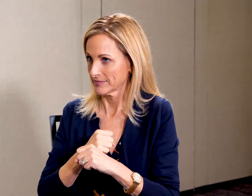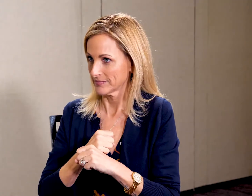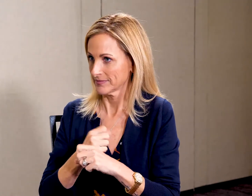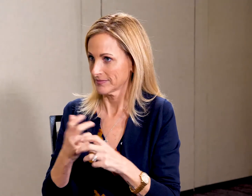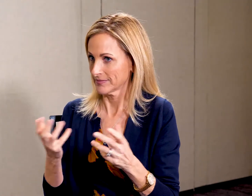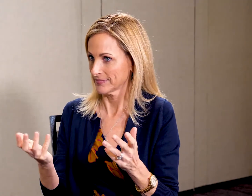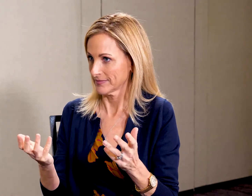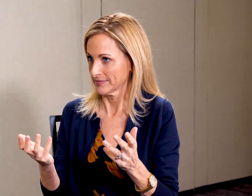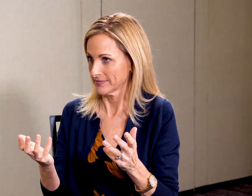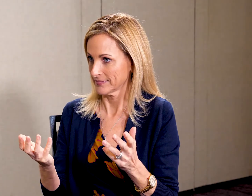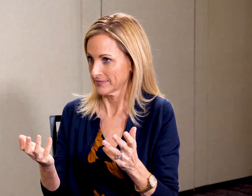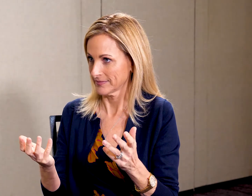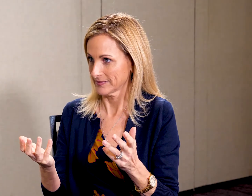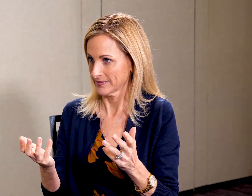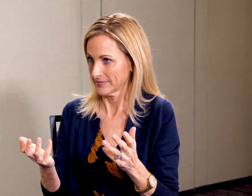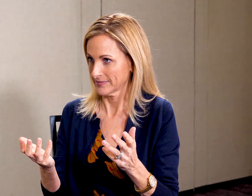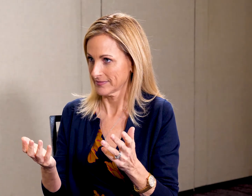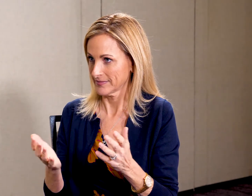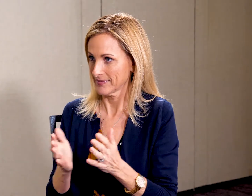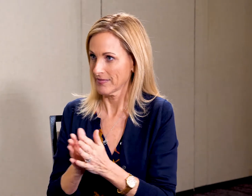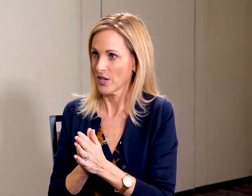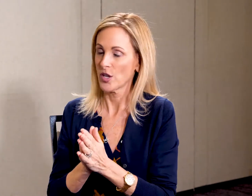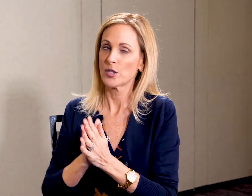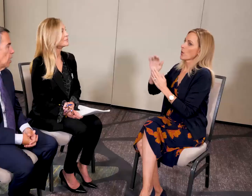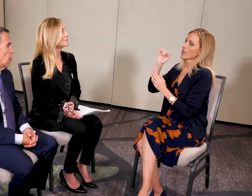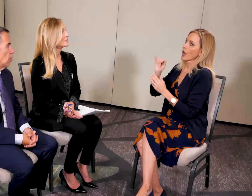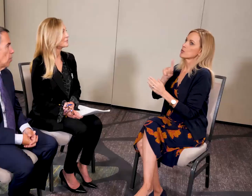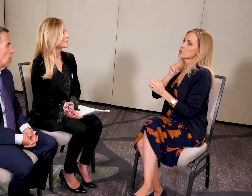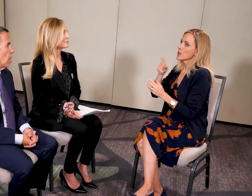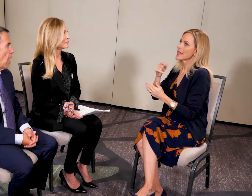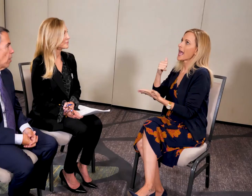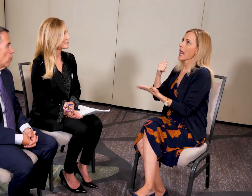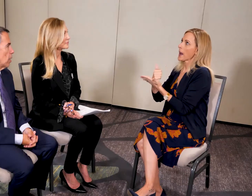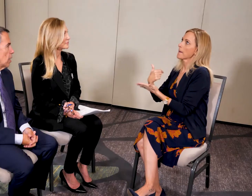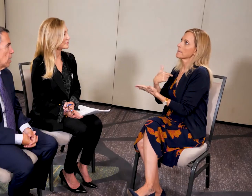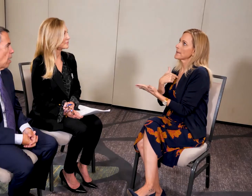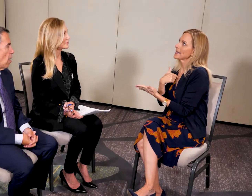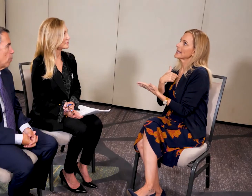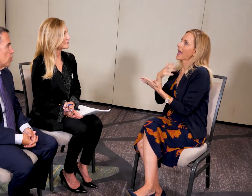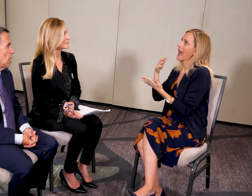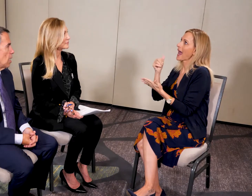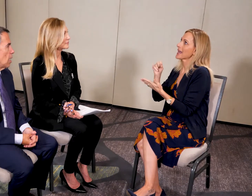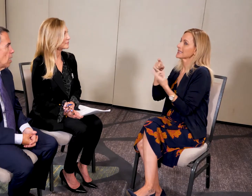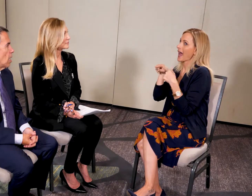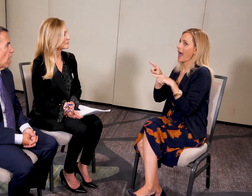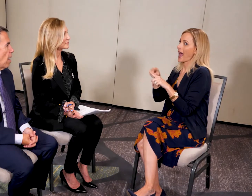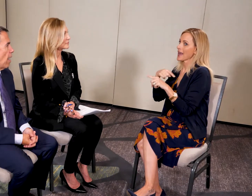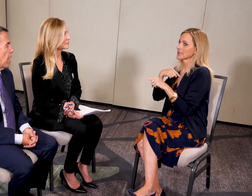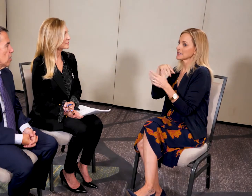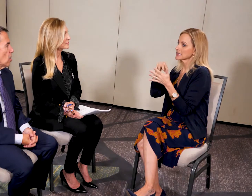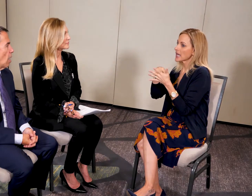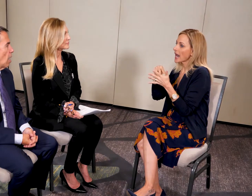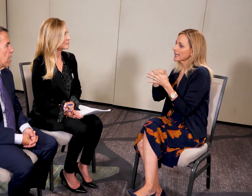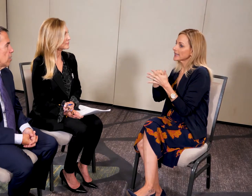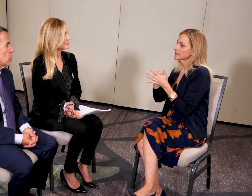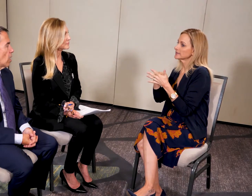the fact that I got bat mitzvahed as a young girl. That really helped me as I